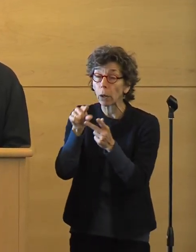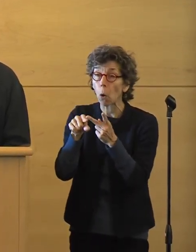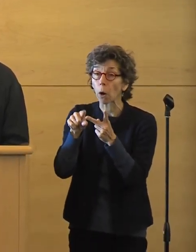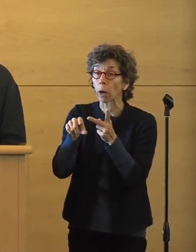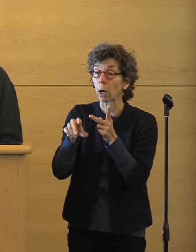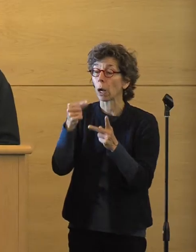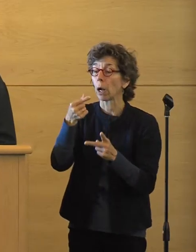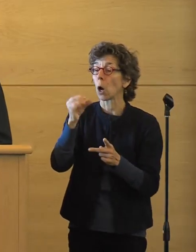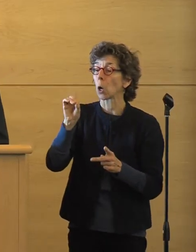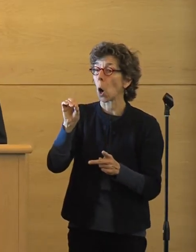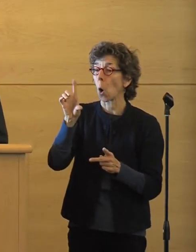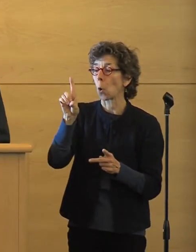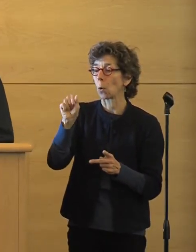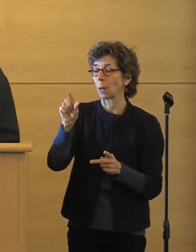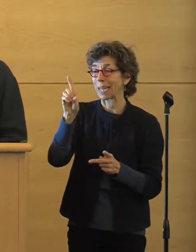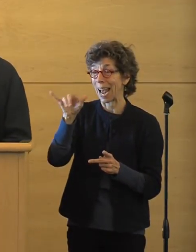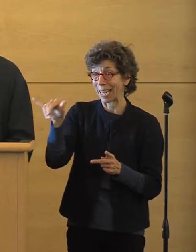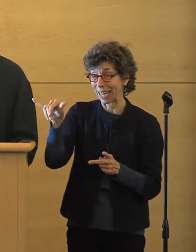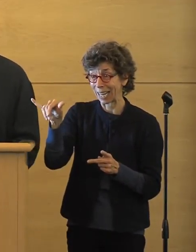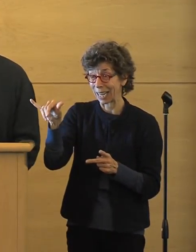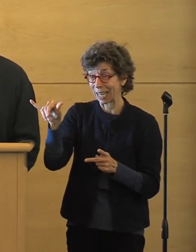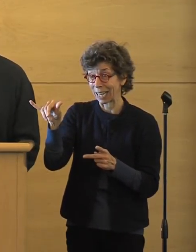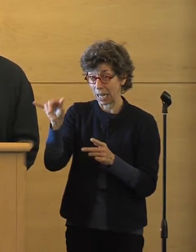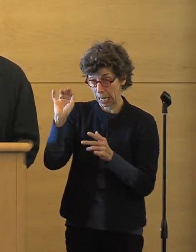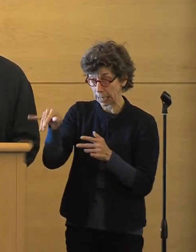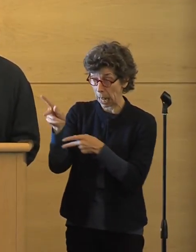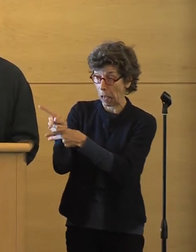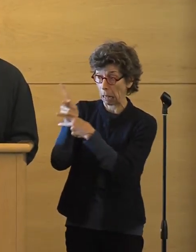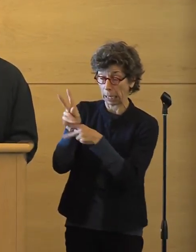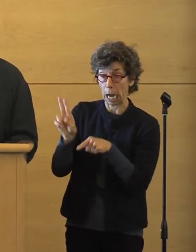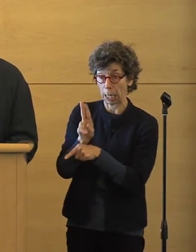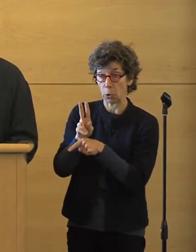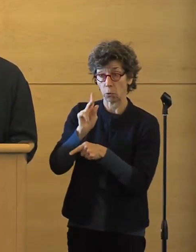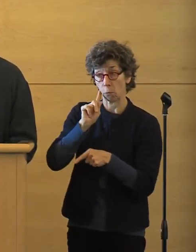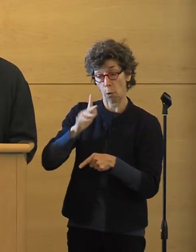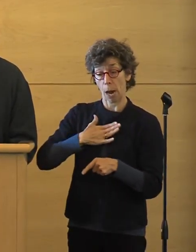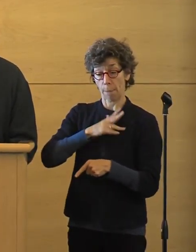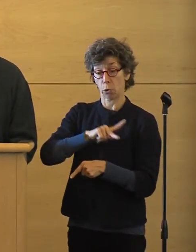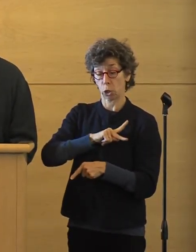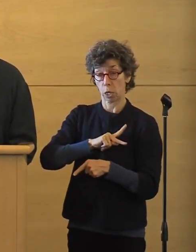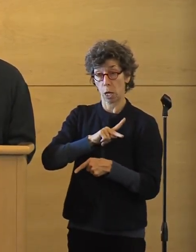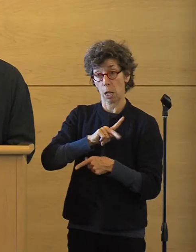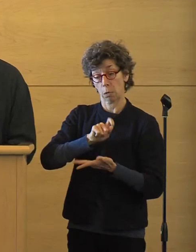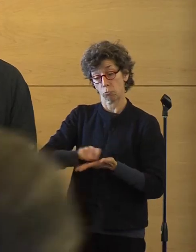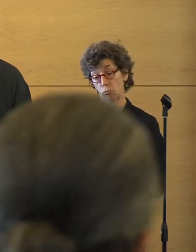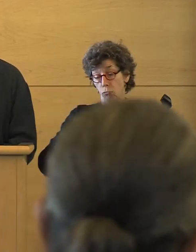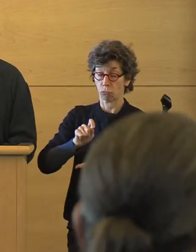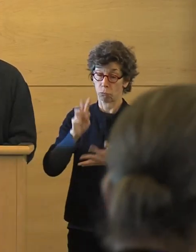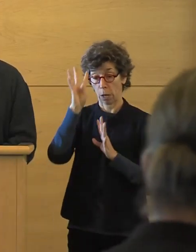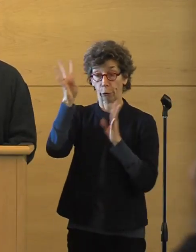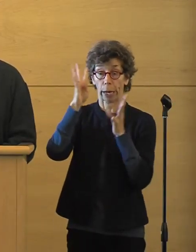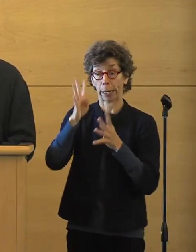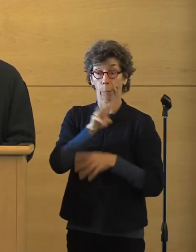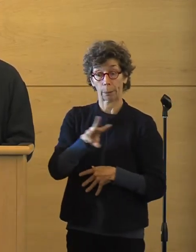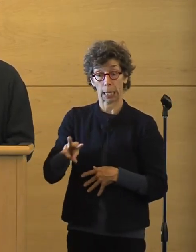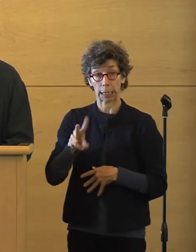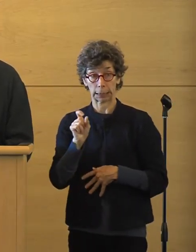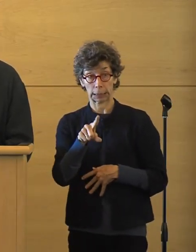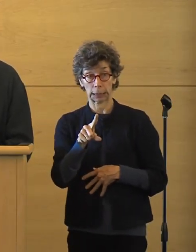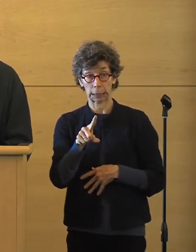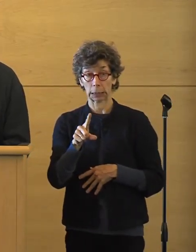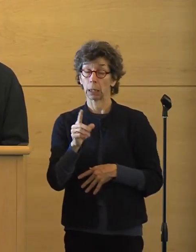how much I can do on this myself. I mean, I haven't really attempted it, but do you know if it's available on,